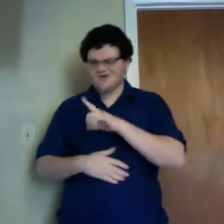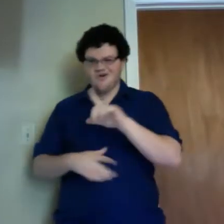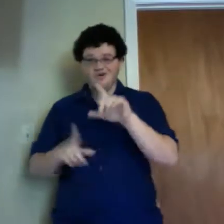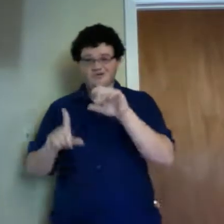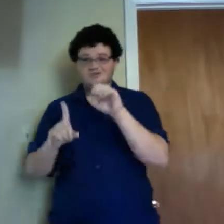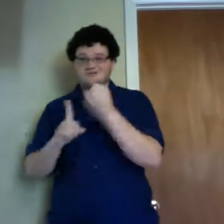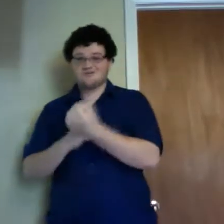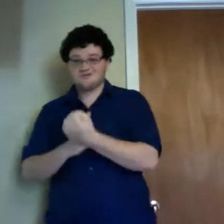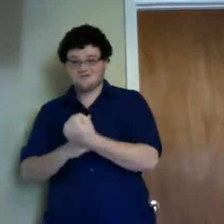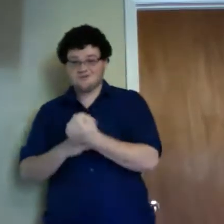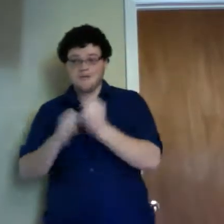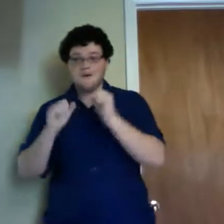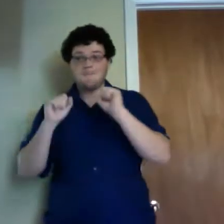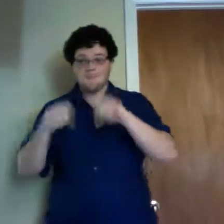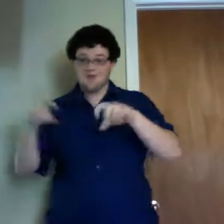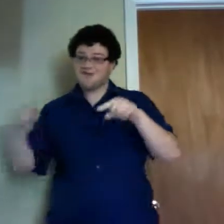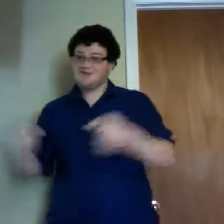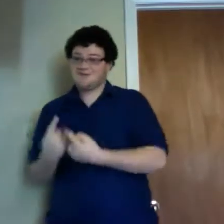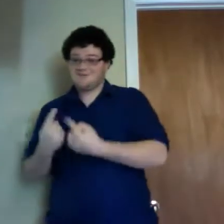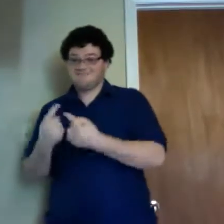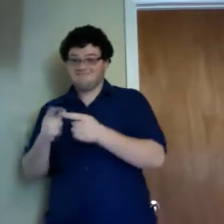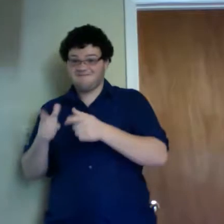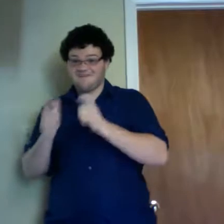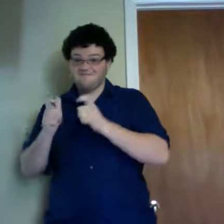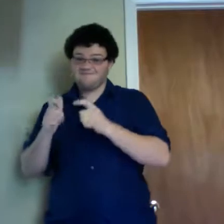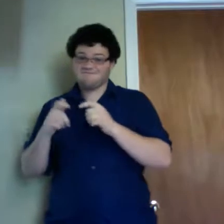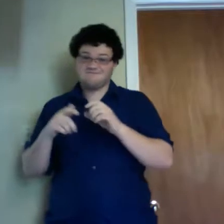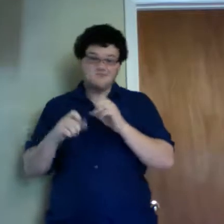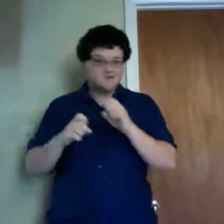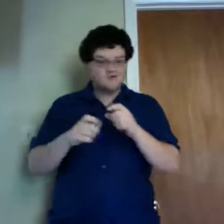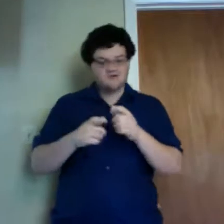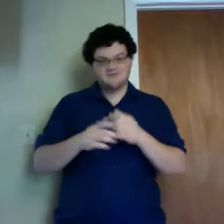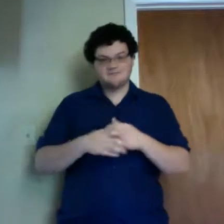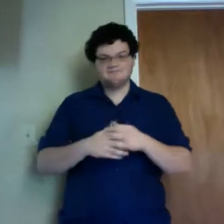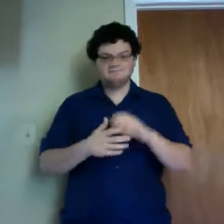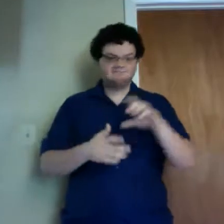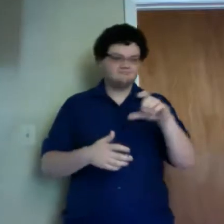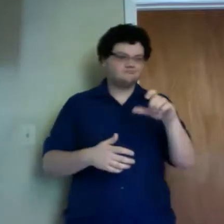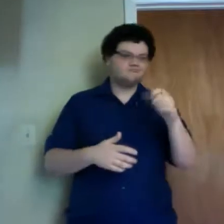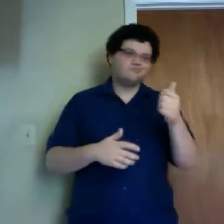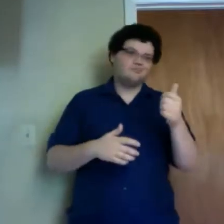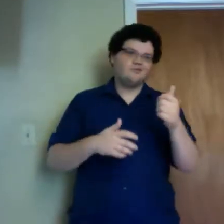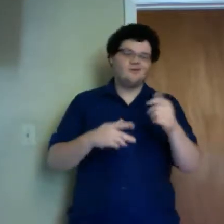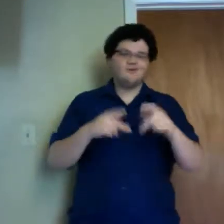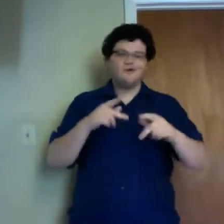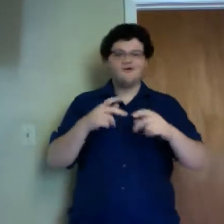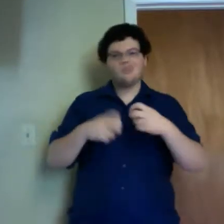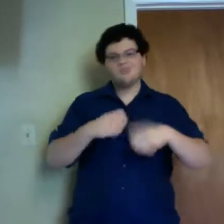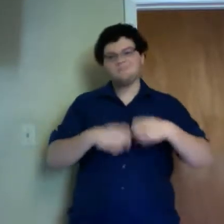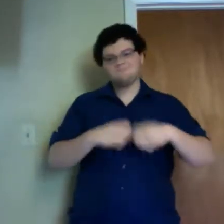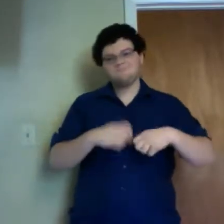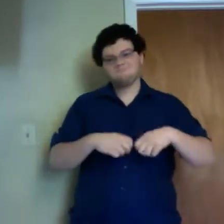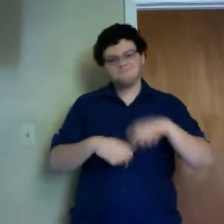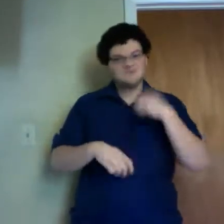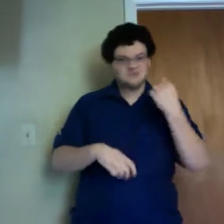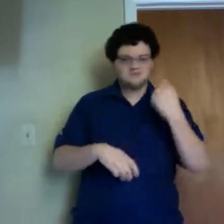acute injuries. There are other hazards that may cause chronic long-term harm that must also be identified, such